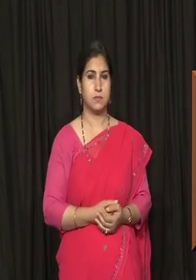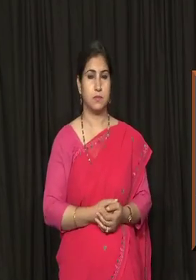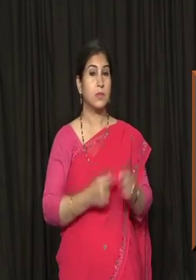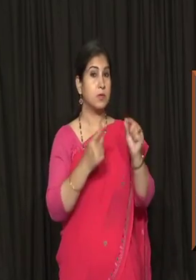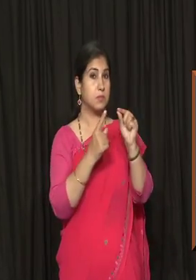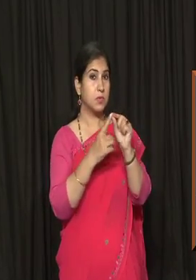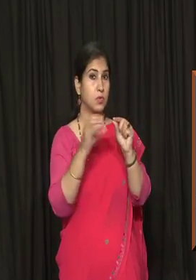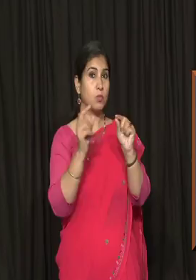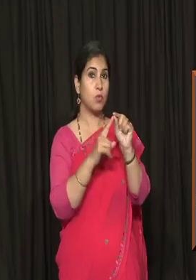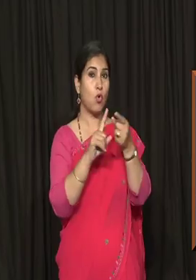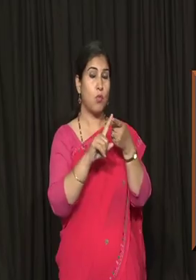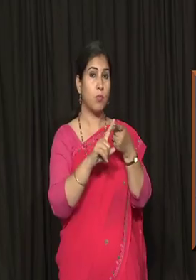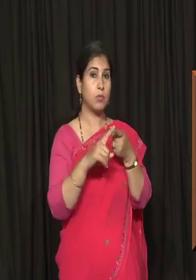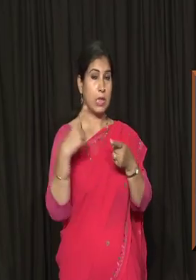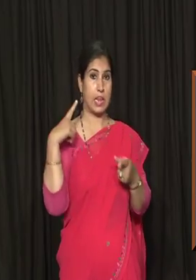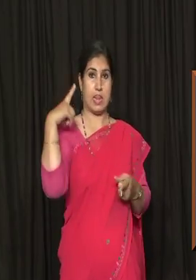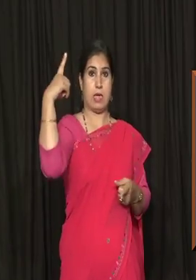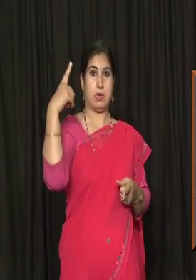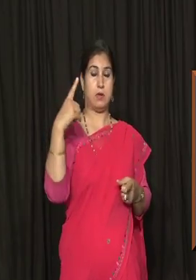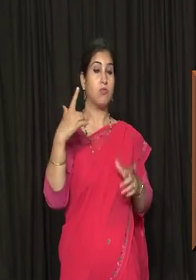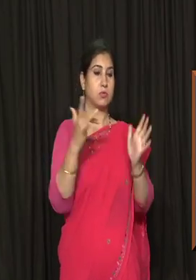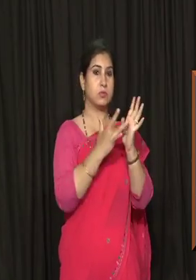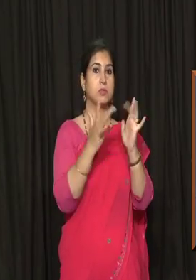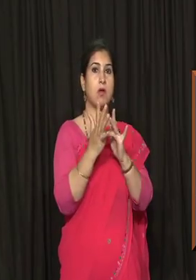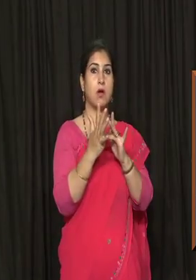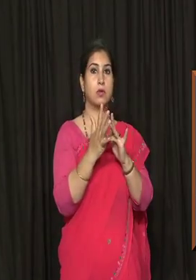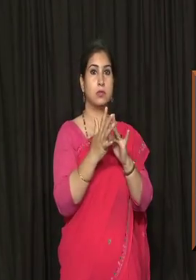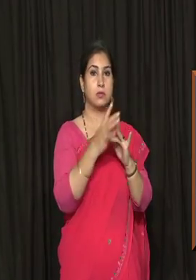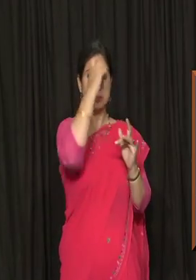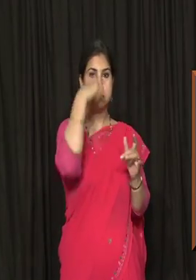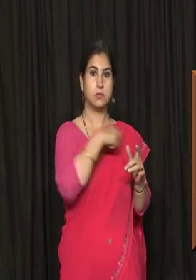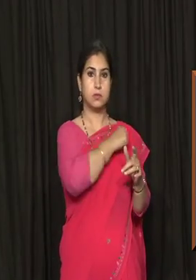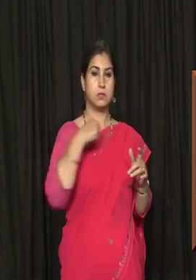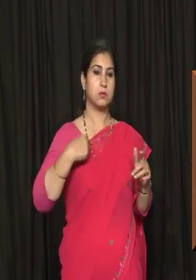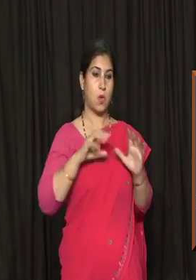Pope was a leader of Catholic Church all over the world.